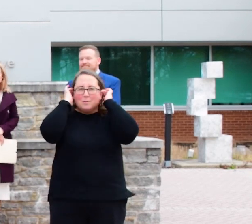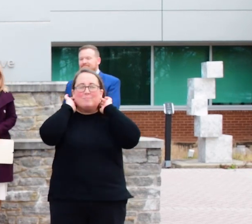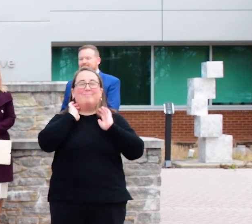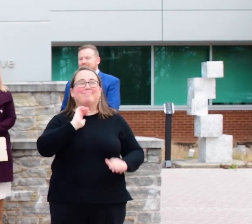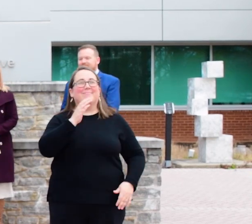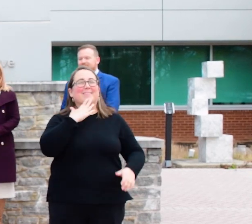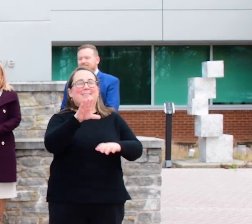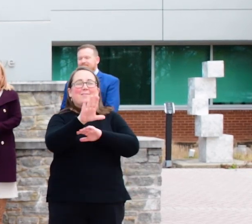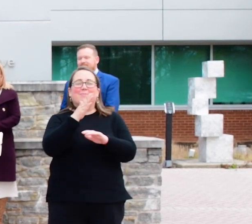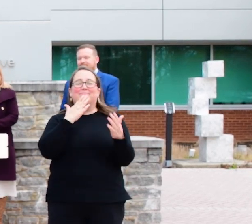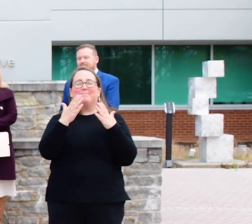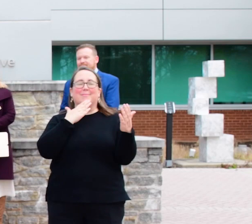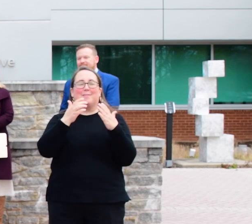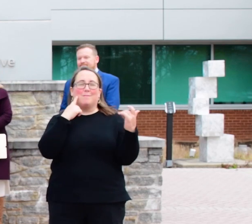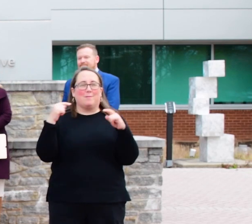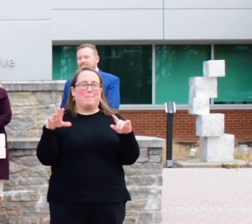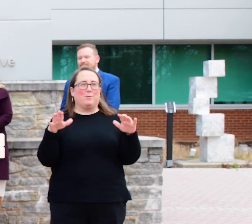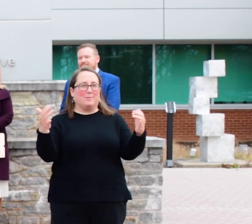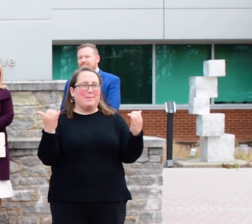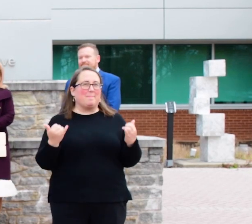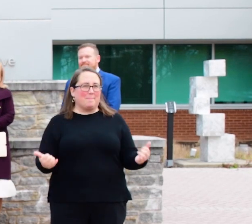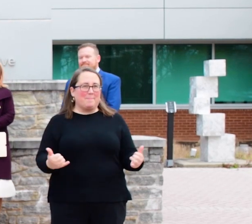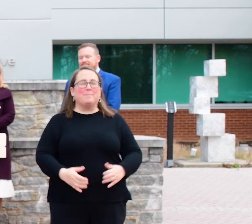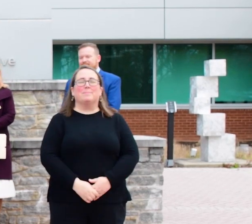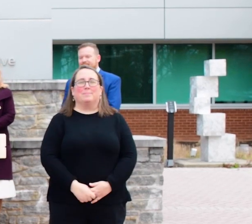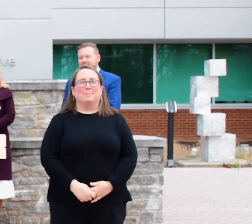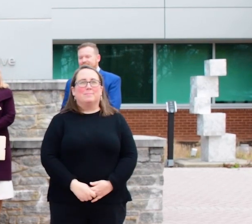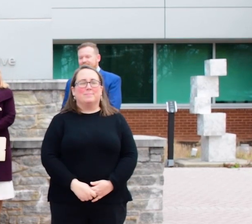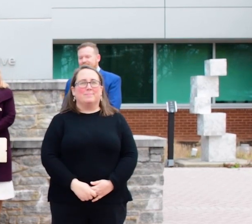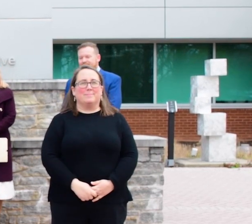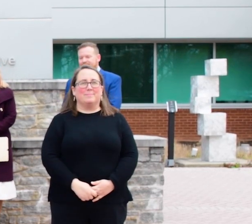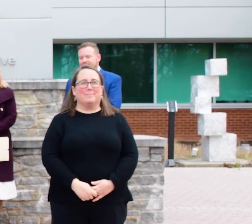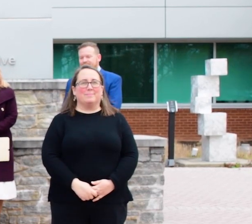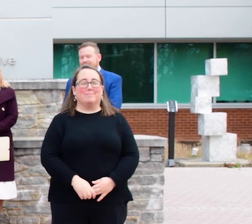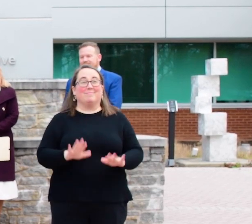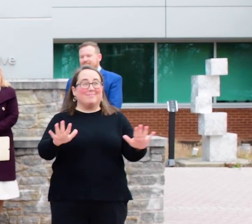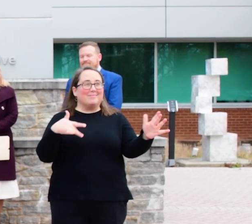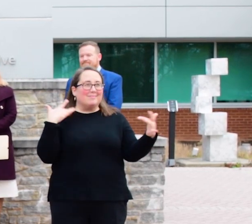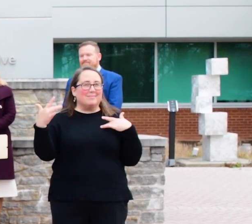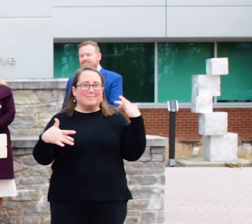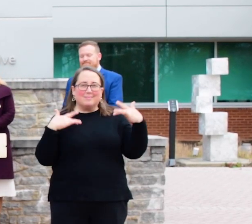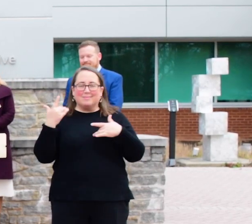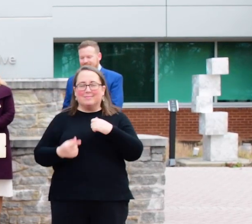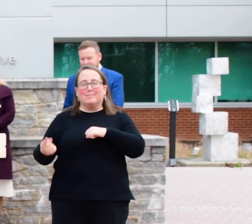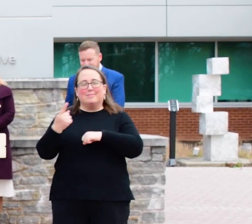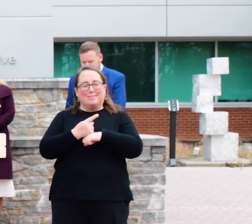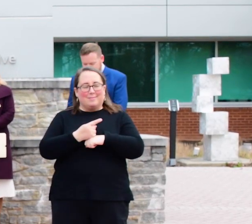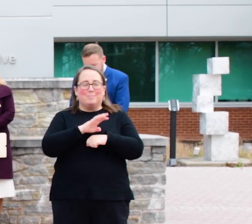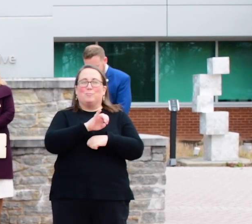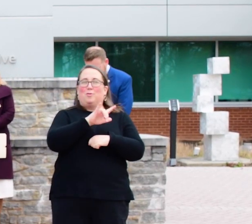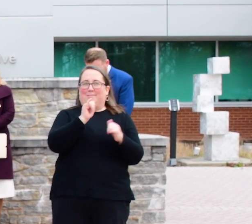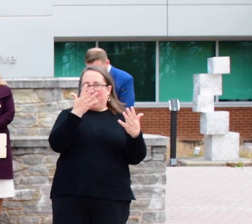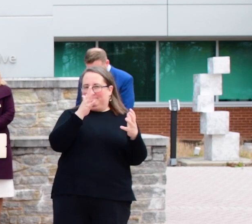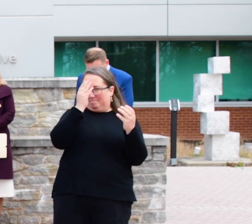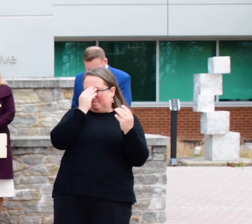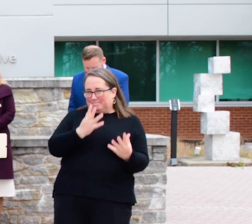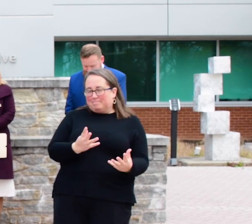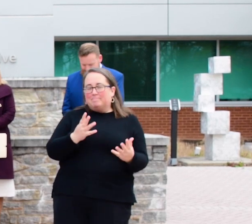Good afternoon, and thank you all for being here today. It's an exciting day, as Brandy